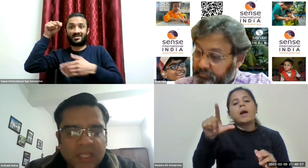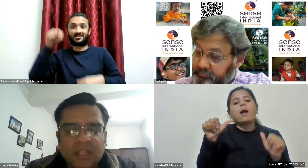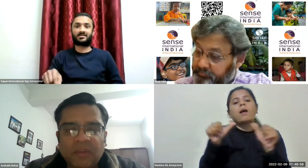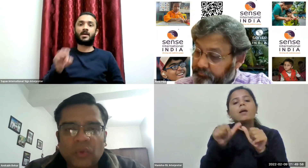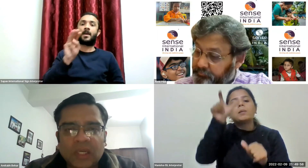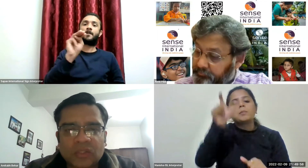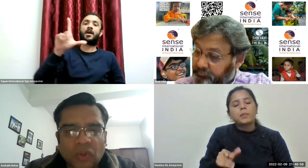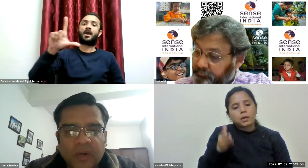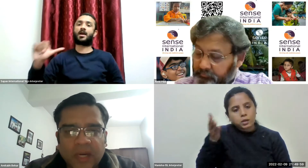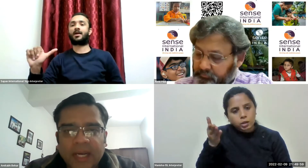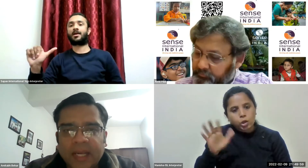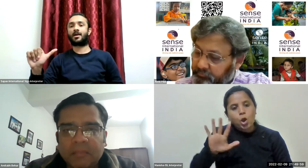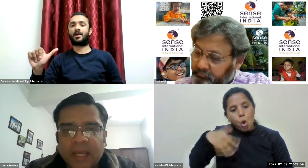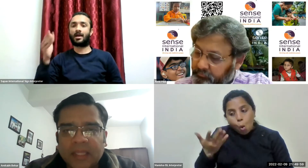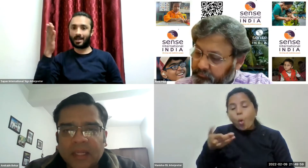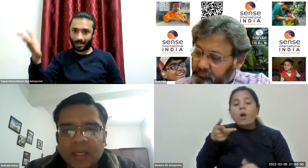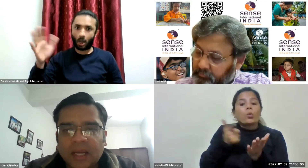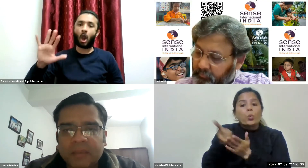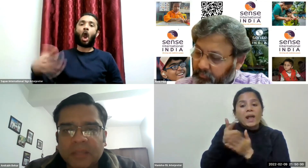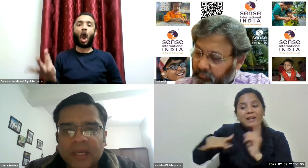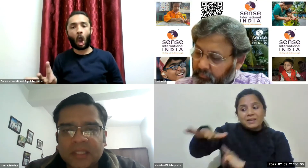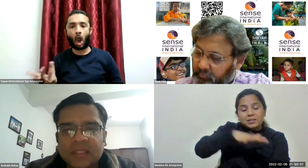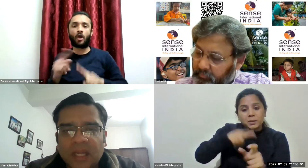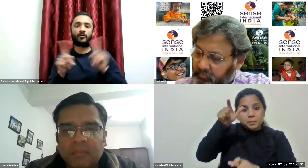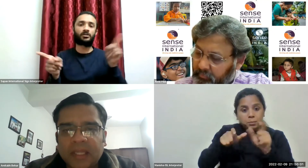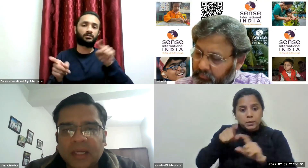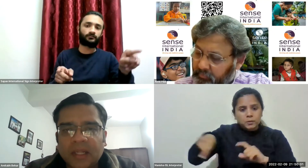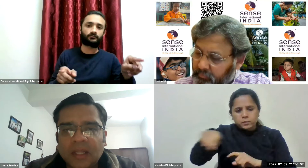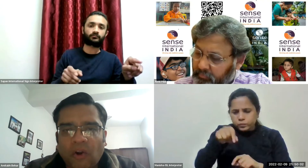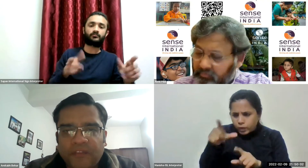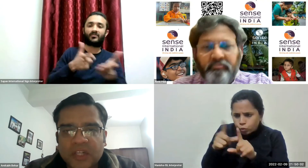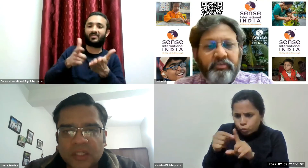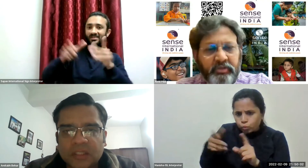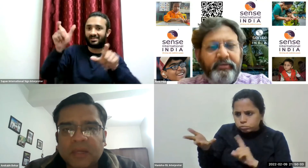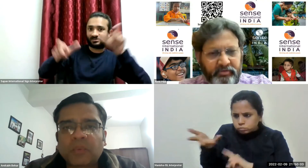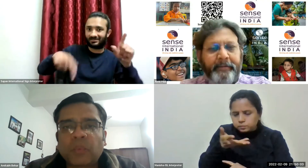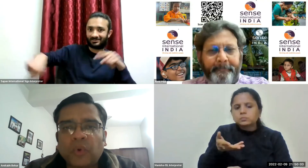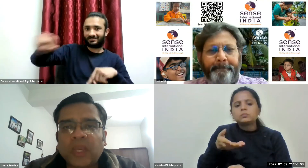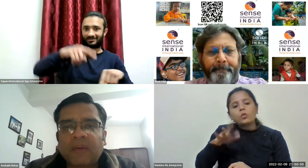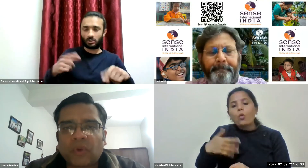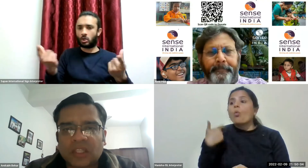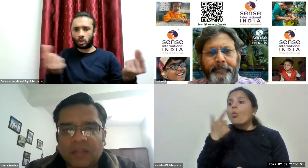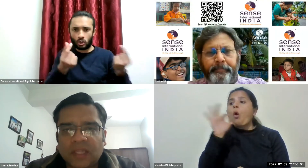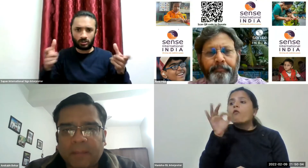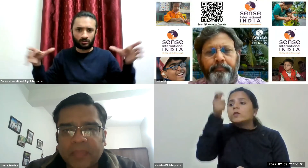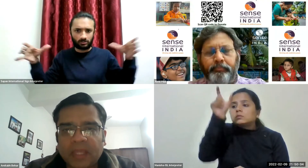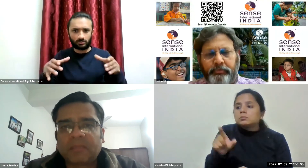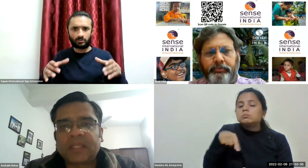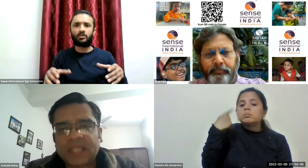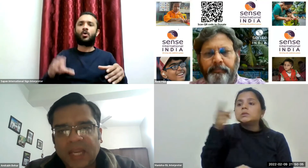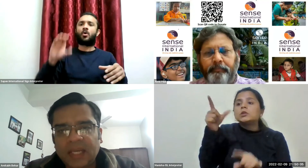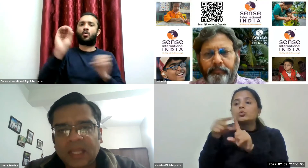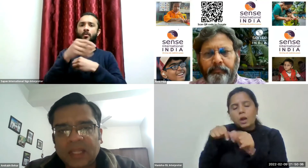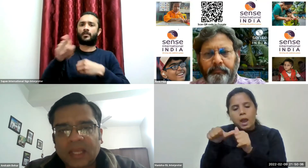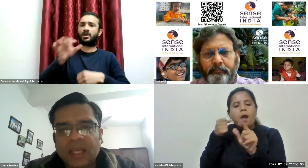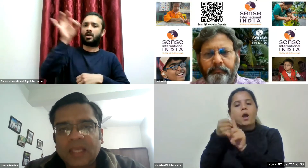case of panchayats, we know that it's not really done by the gram sabhas, it's done by the officials, but doing advocacy with them.